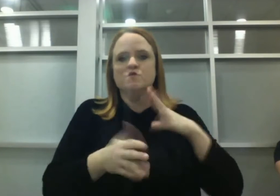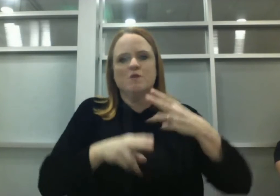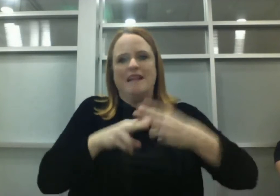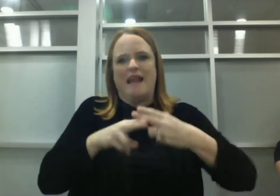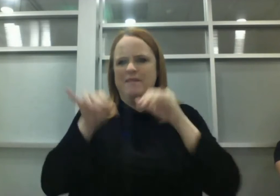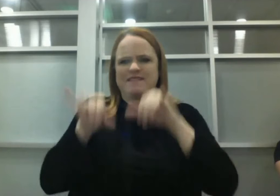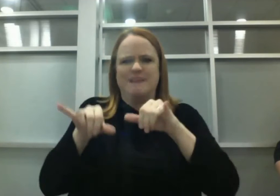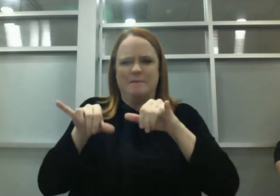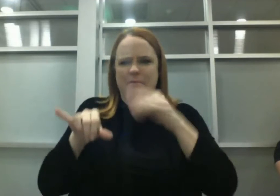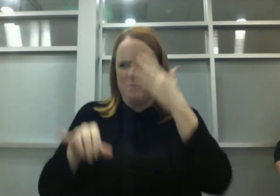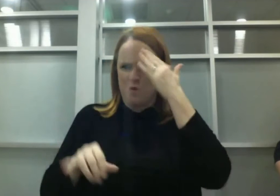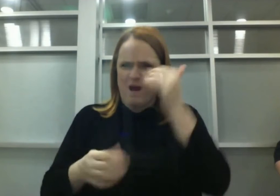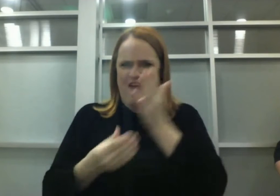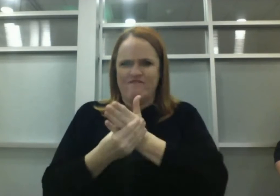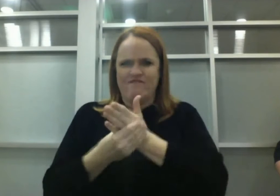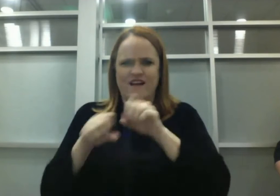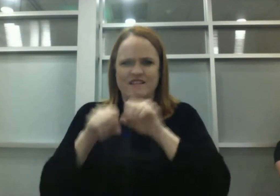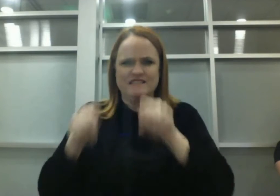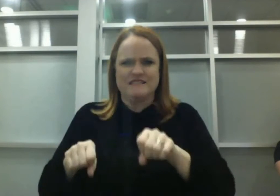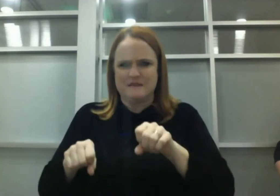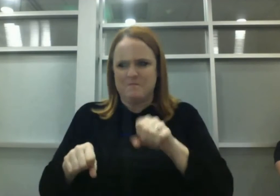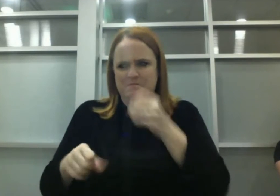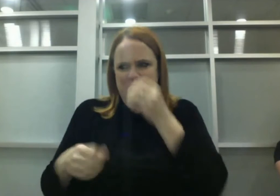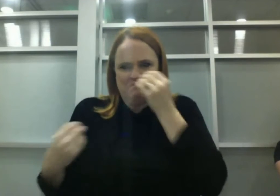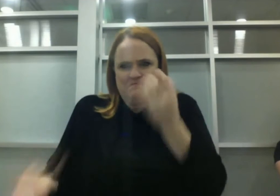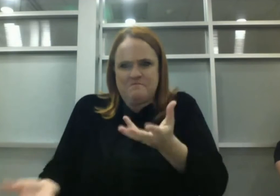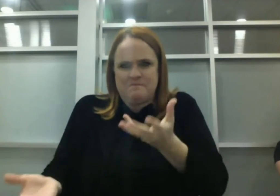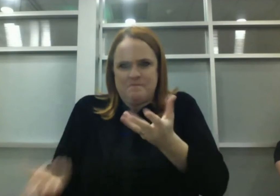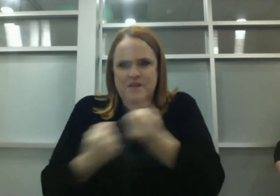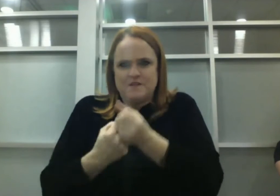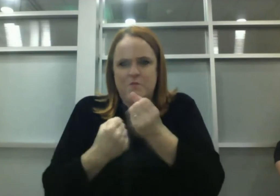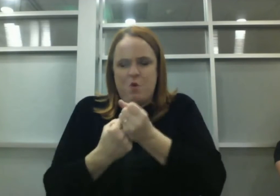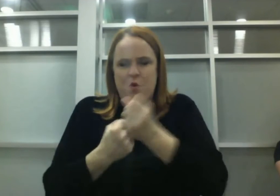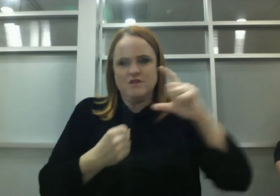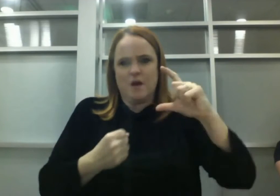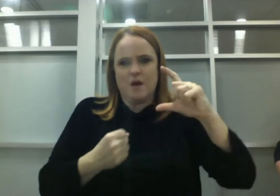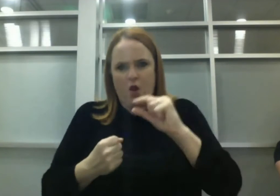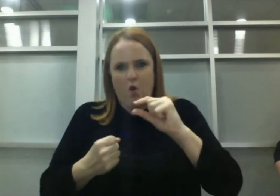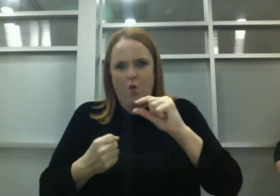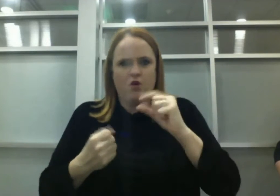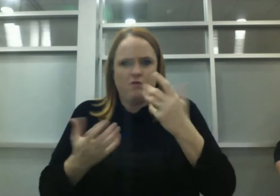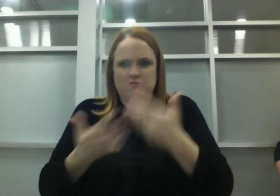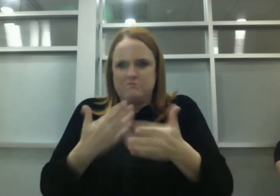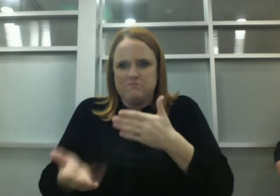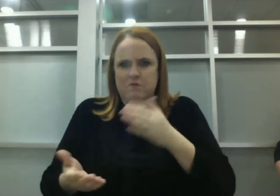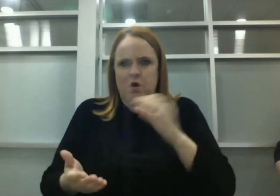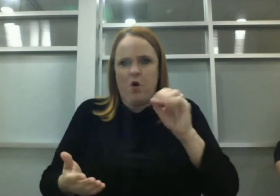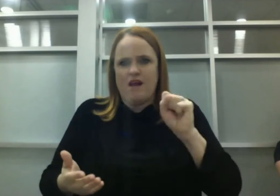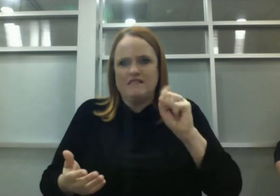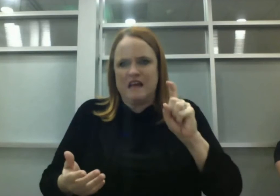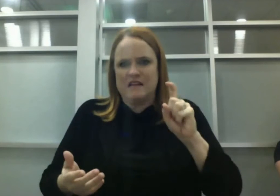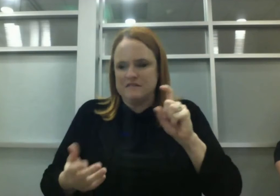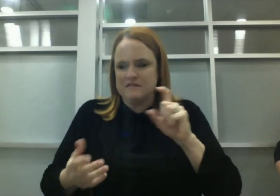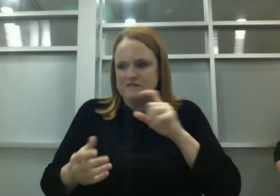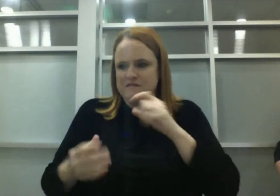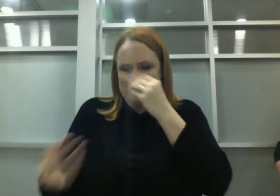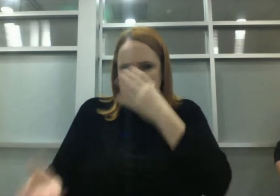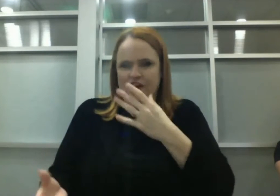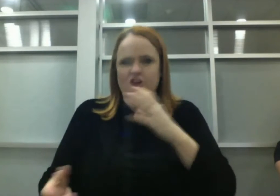care? It supports upper and lowercase characters, like OS X does. It doesn't care. It's just case insensitive. So it's something to be aware of that